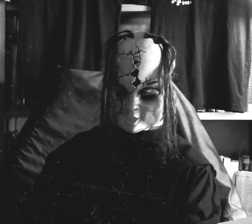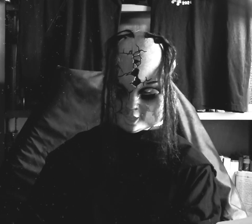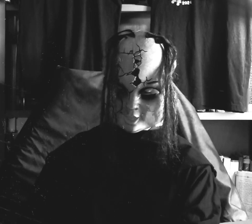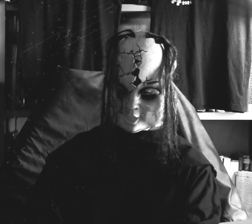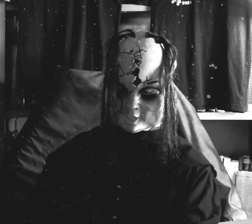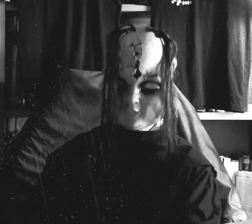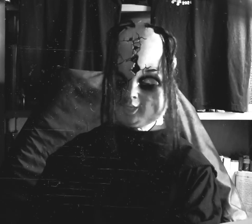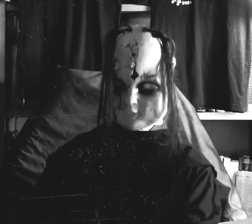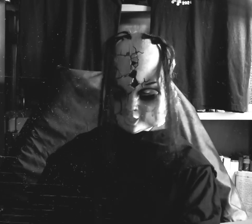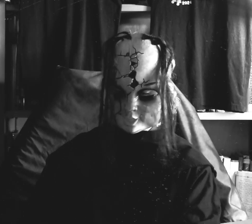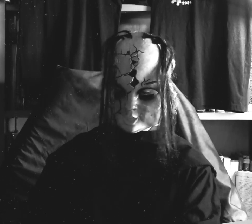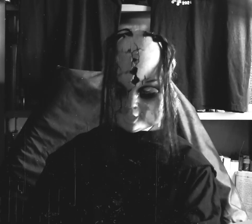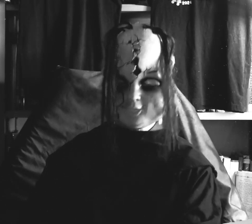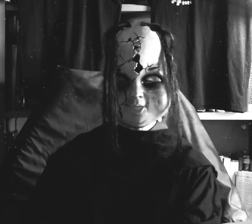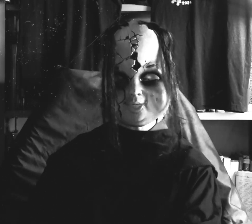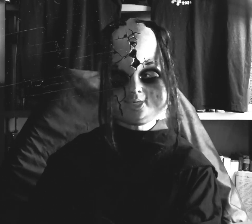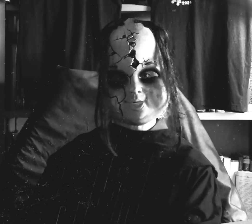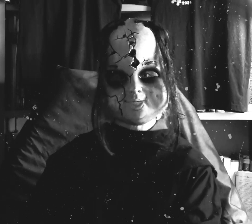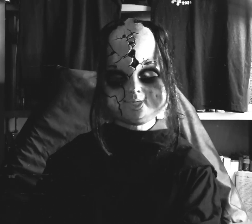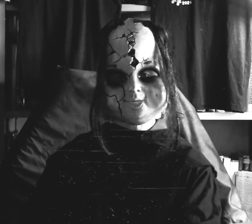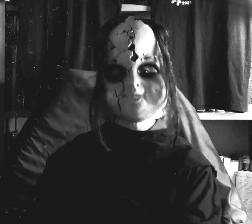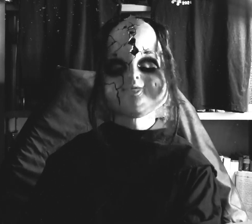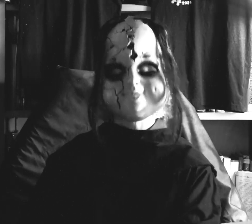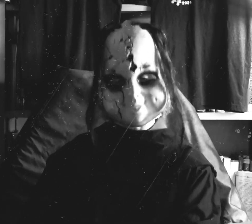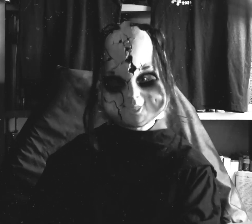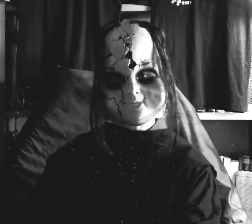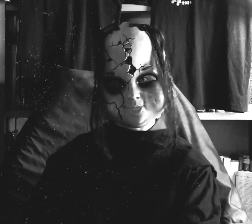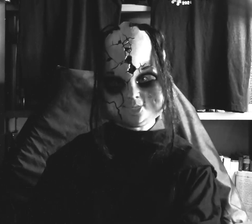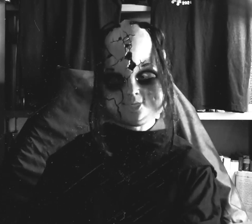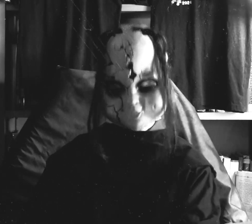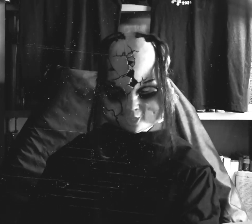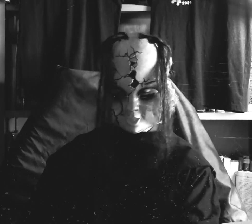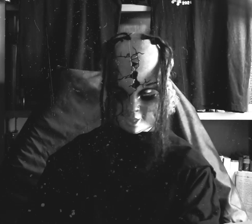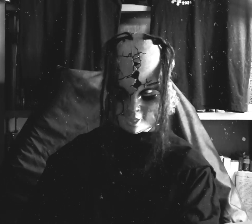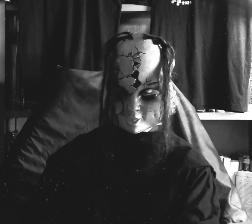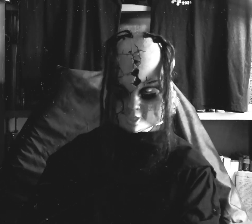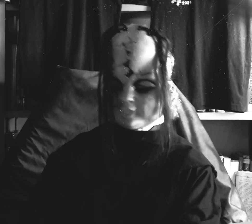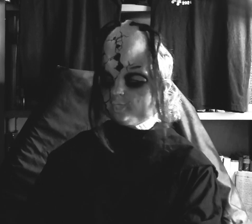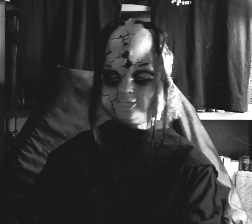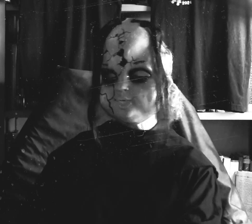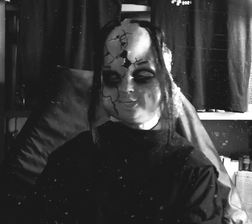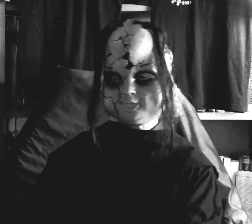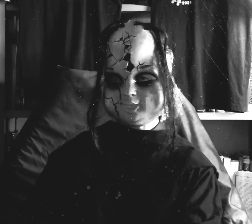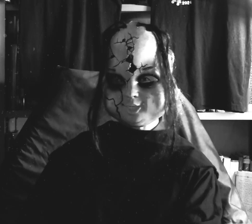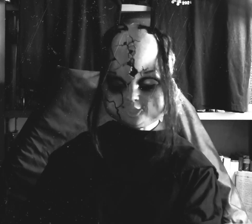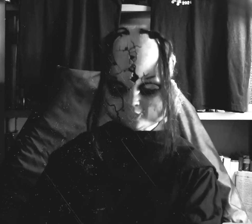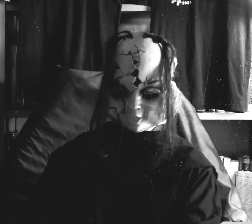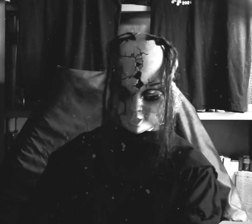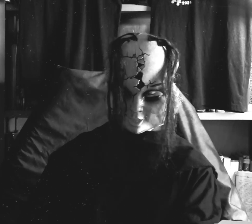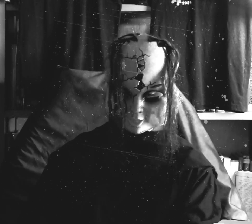will swear that that story happened right there where they are, not someplace far off.